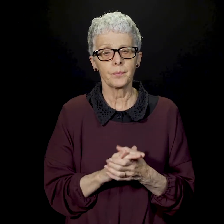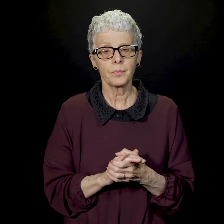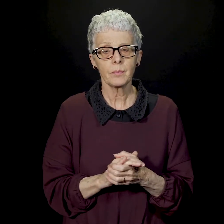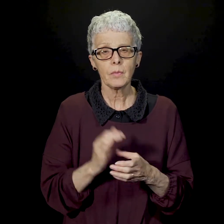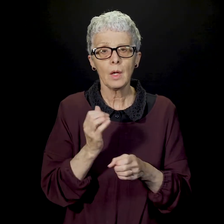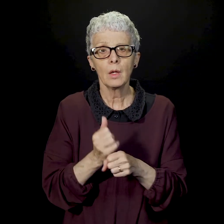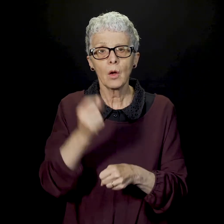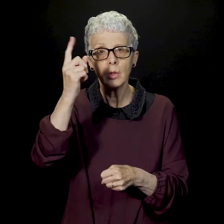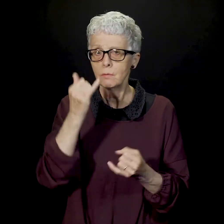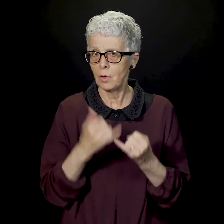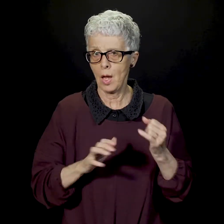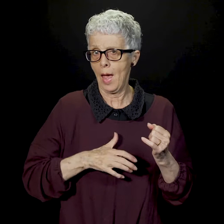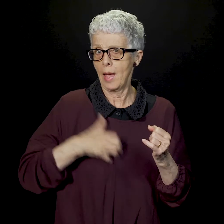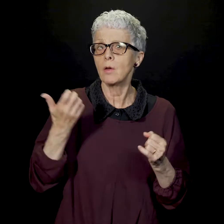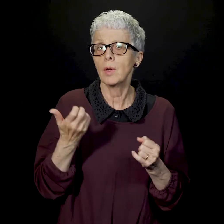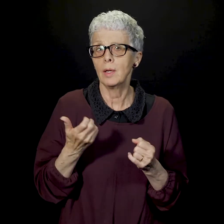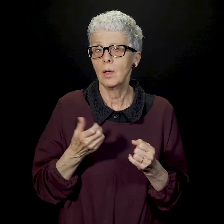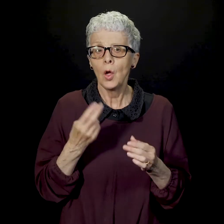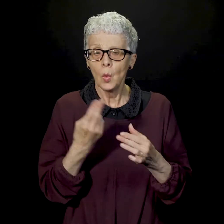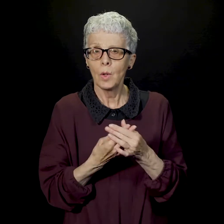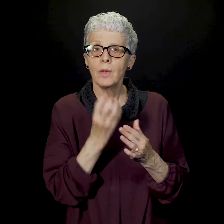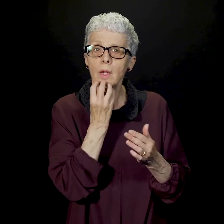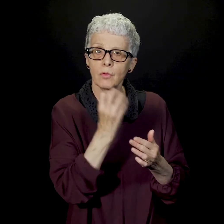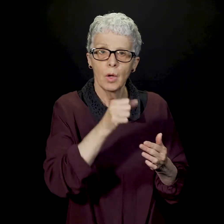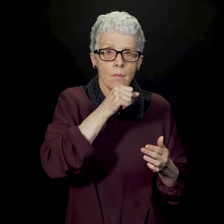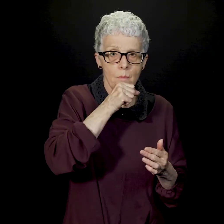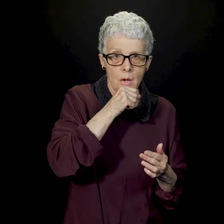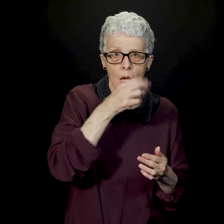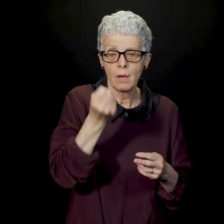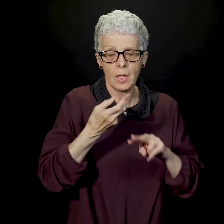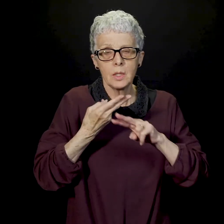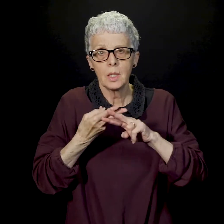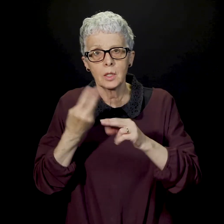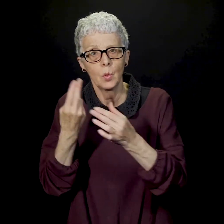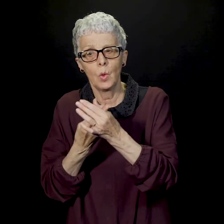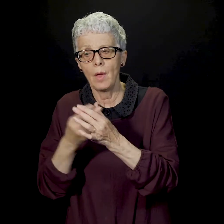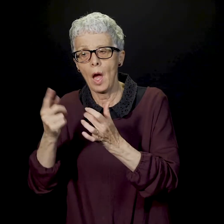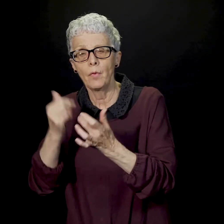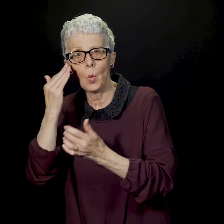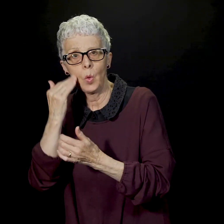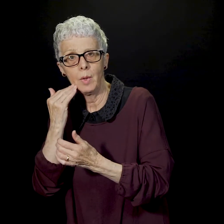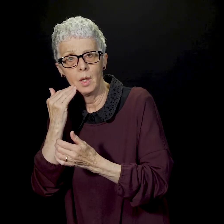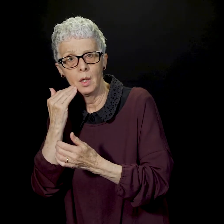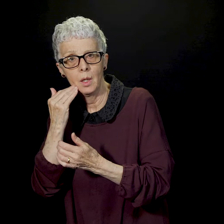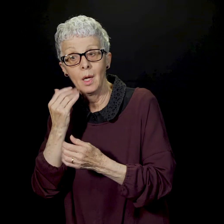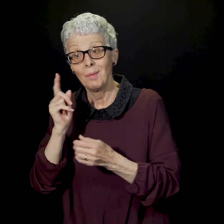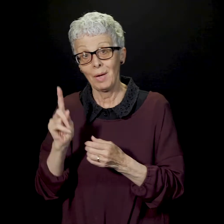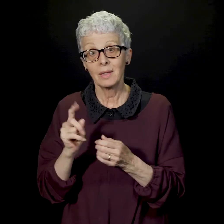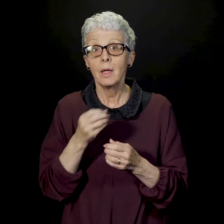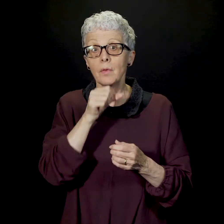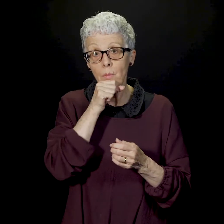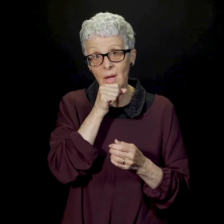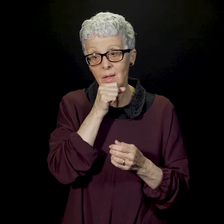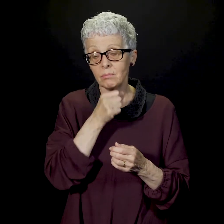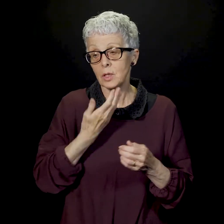God's getting all fired up because he had demonstrated his love and power to these people, and they had heard the call to live differently, but they persisted in living just